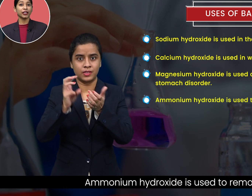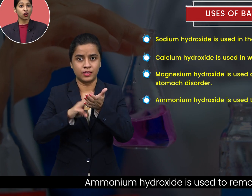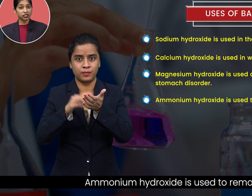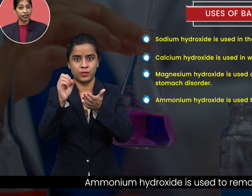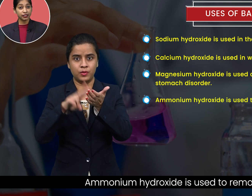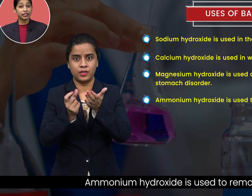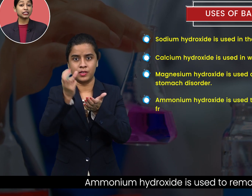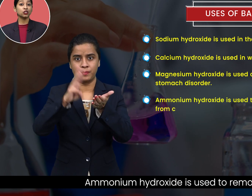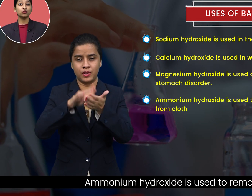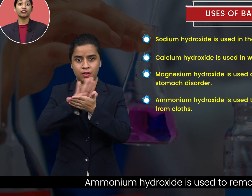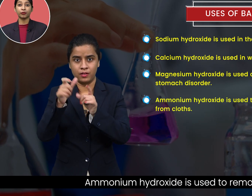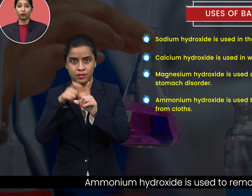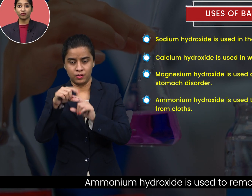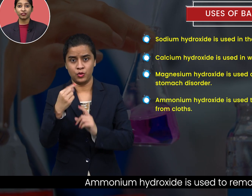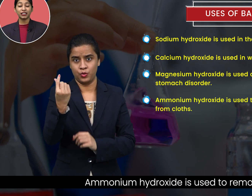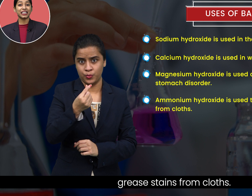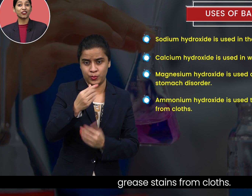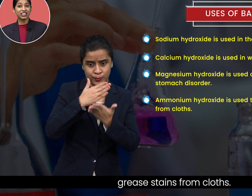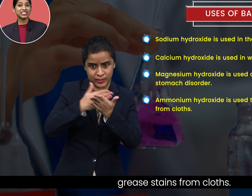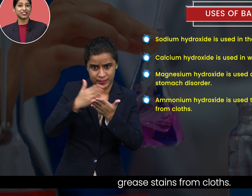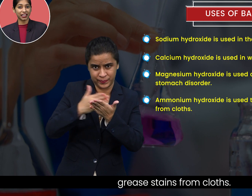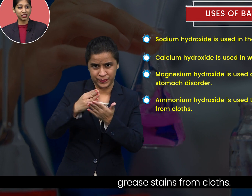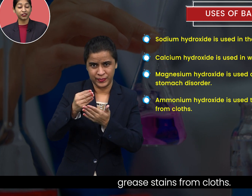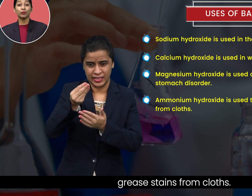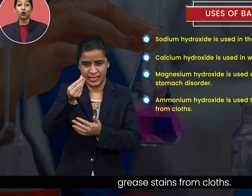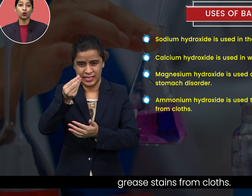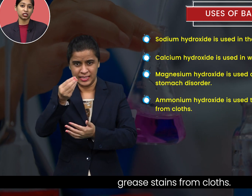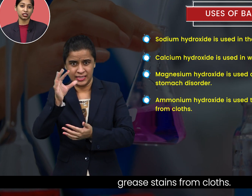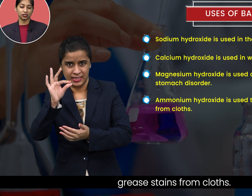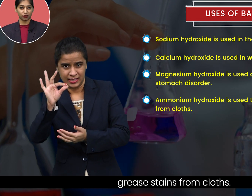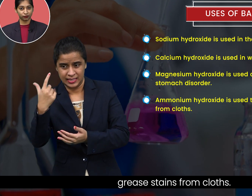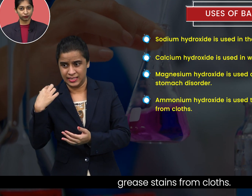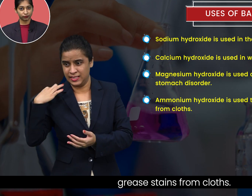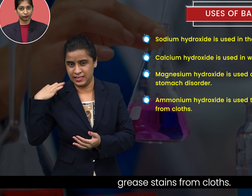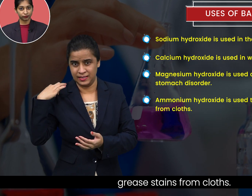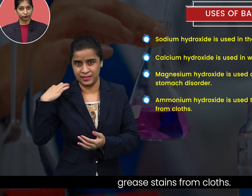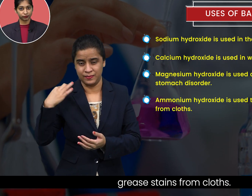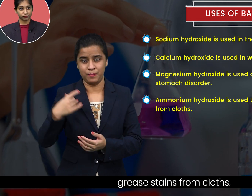Ammonium hydroxide is used to remove grease stains from clothes.